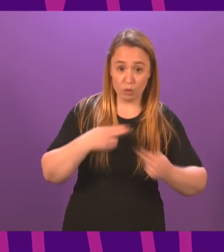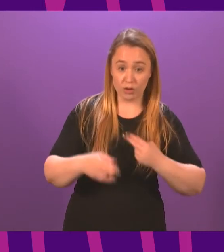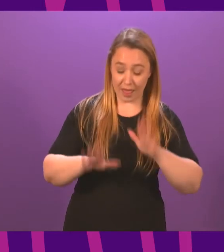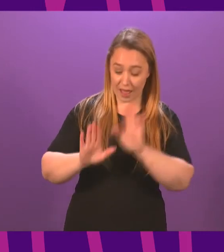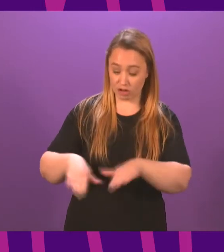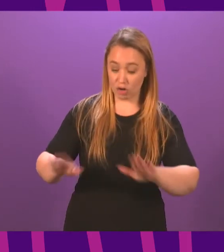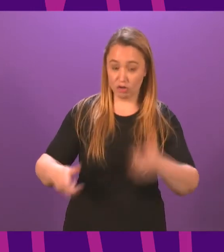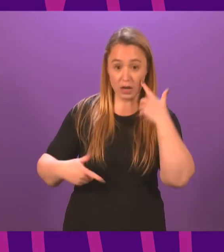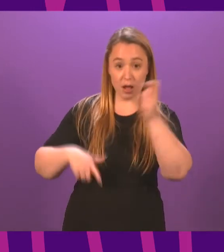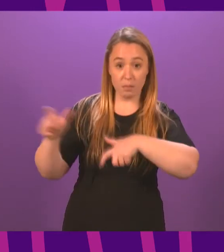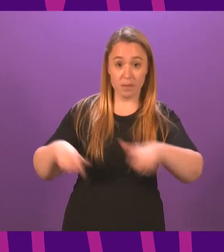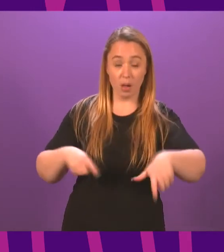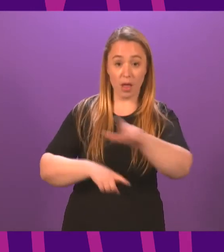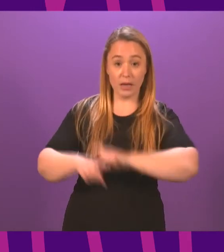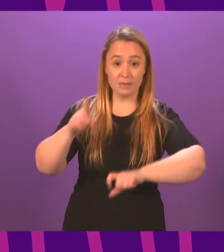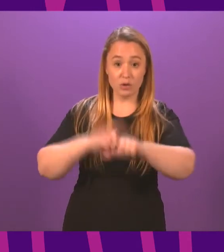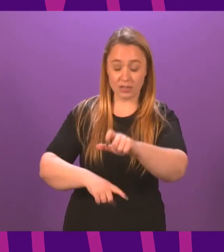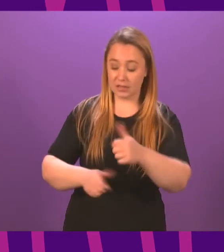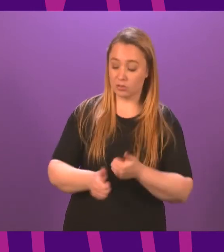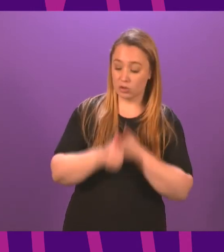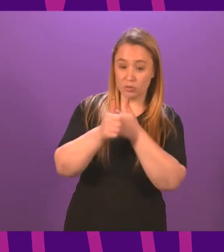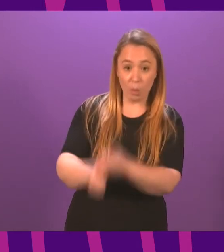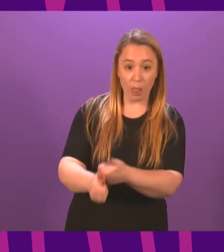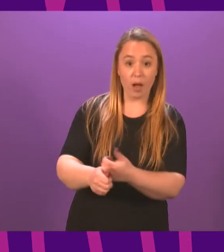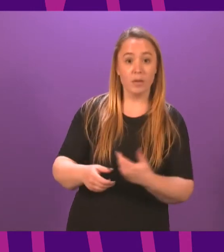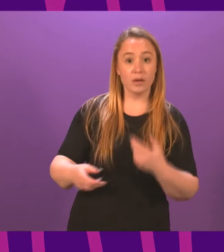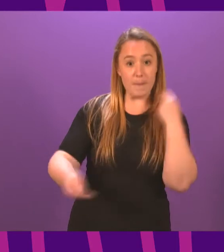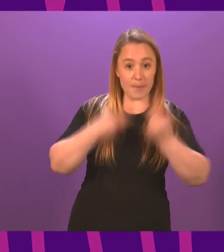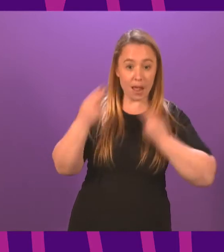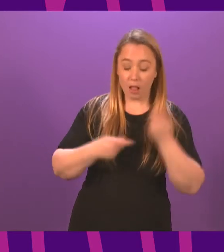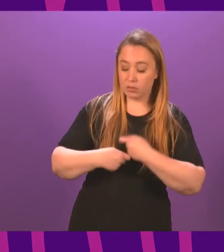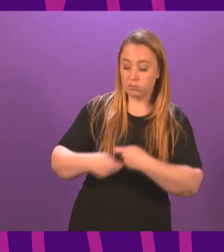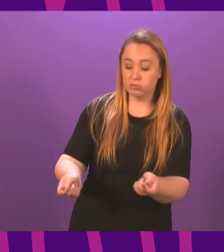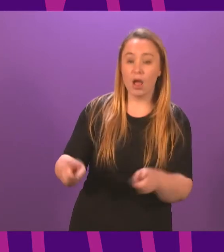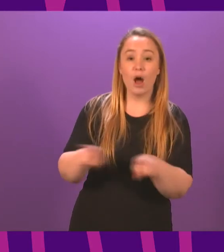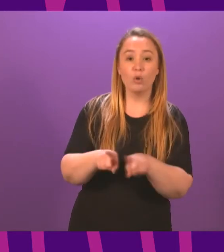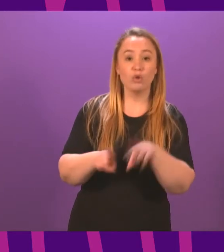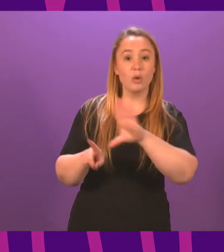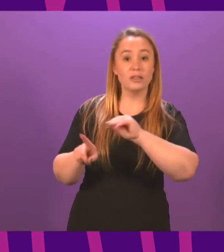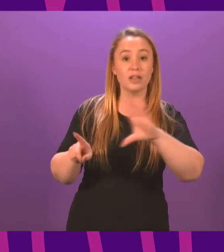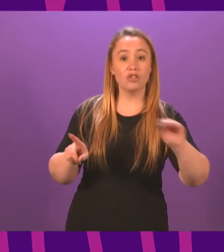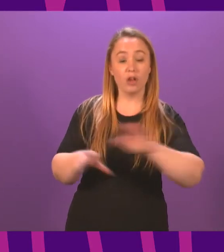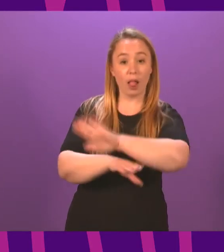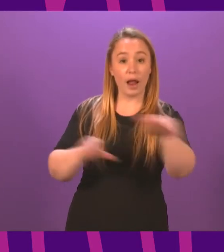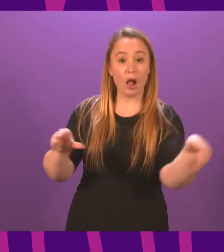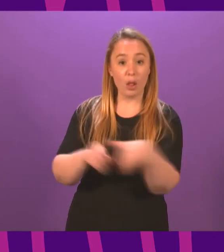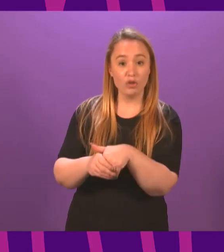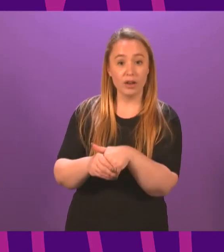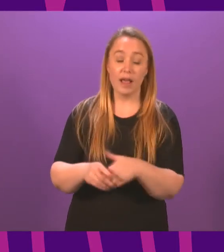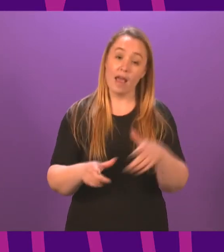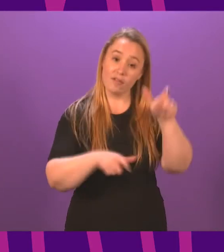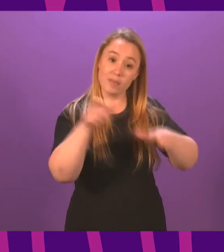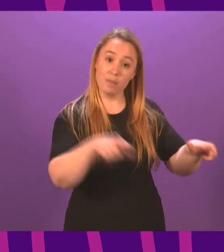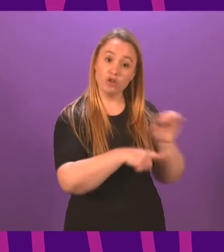young people, families and communities that they support. They have been working to provide digital inclusion, hot meals to those who are shielding